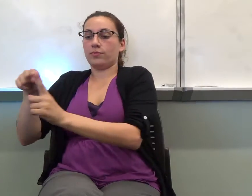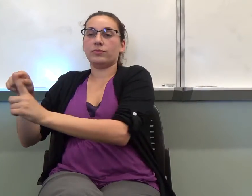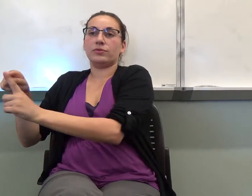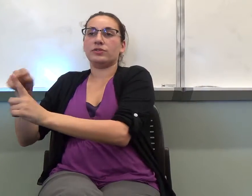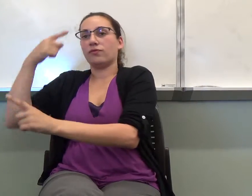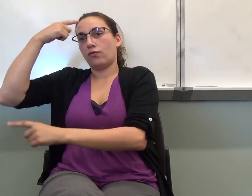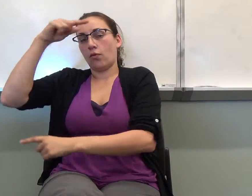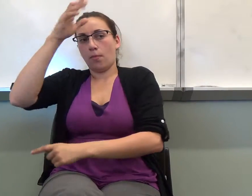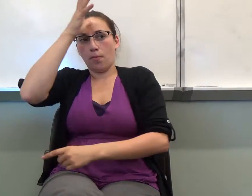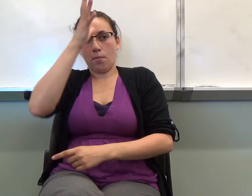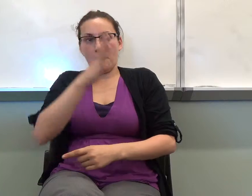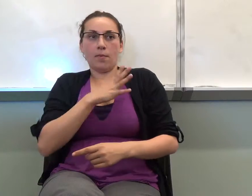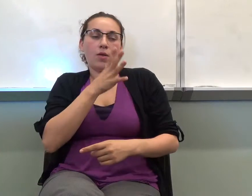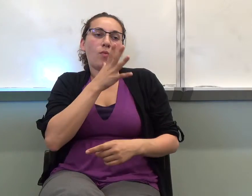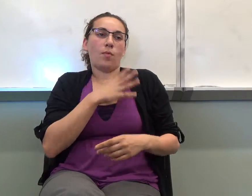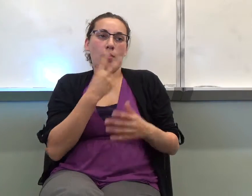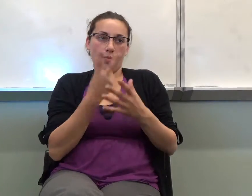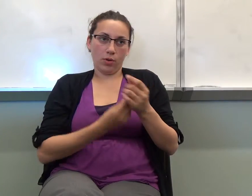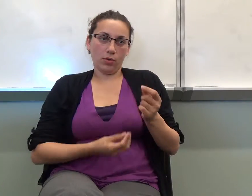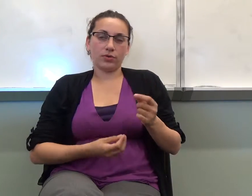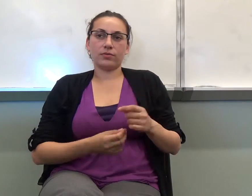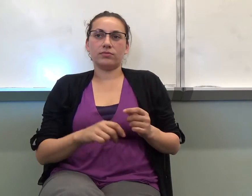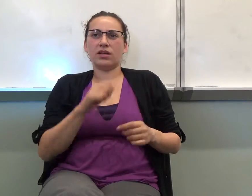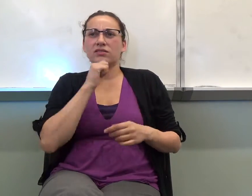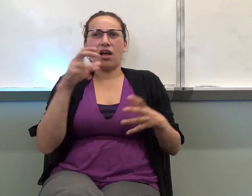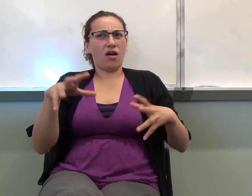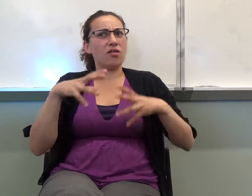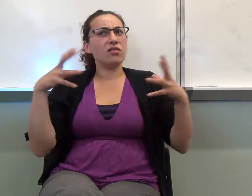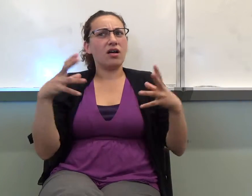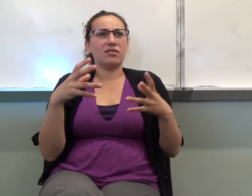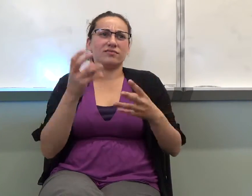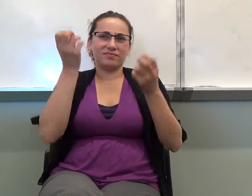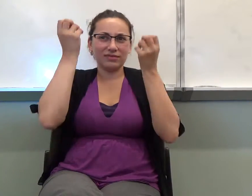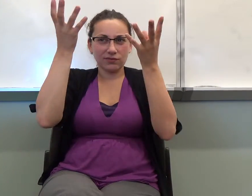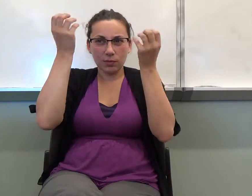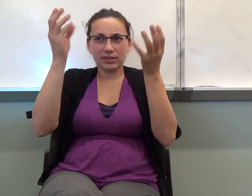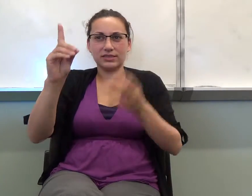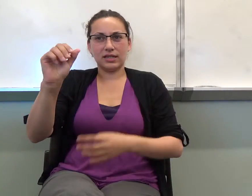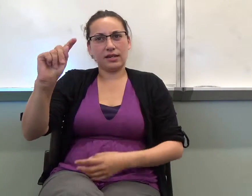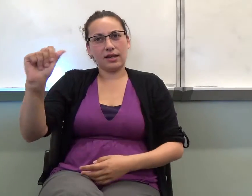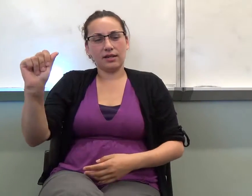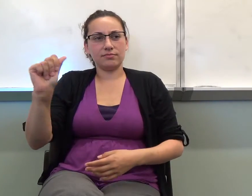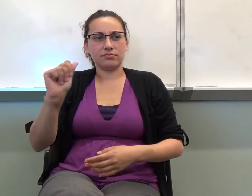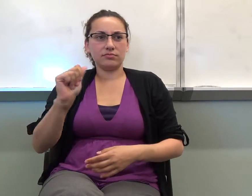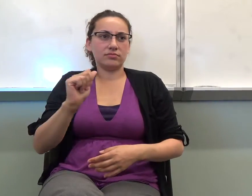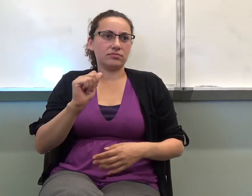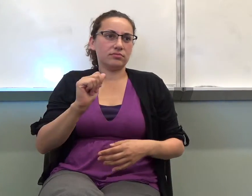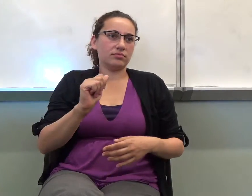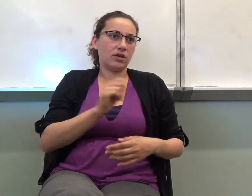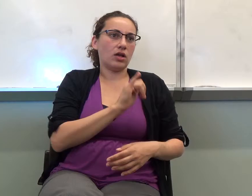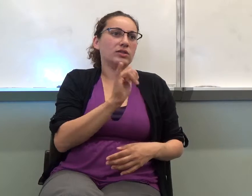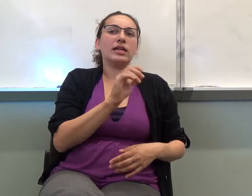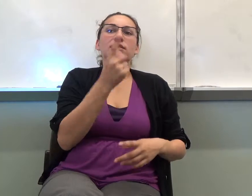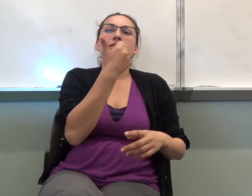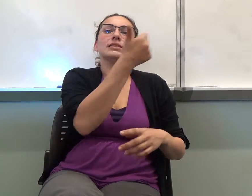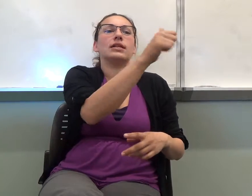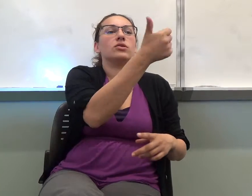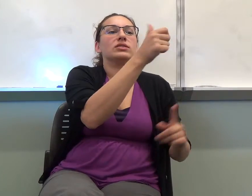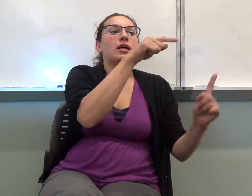Okay, that's not considered a large amount of data. That's a fairly small amount. Actually, there's only 10 points there. 2